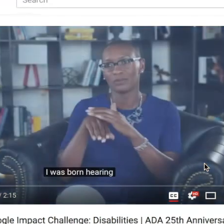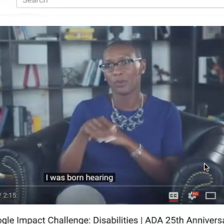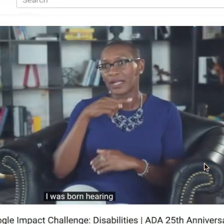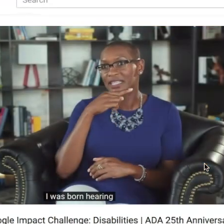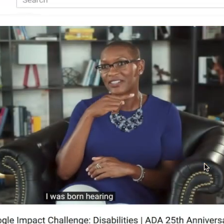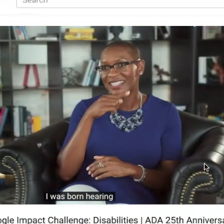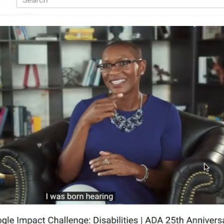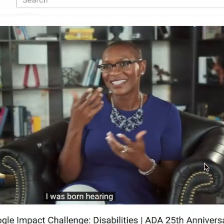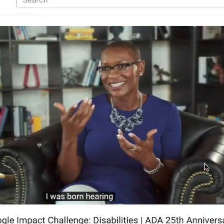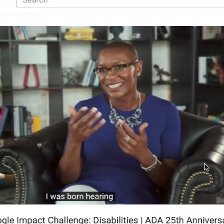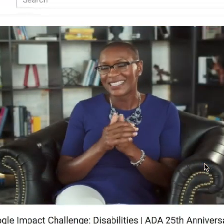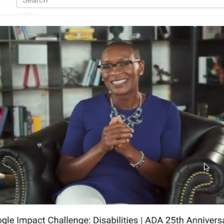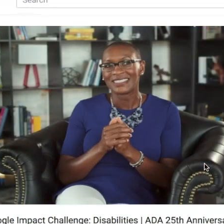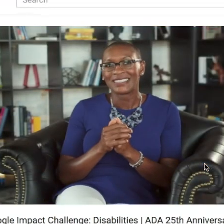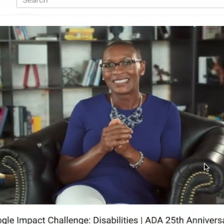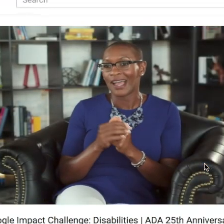I was born hearing,